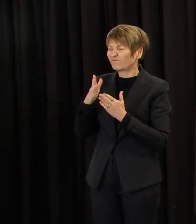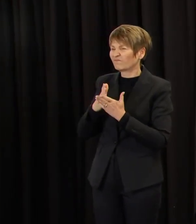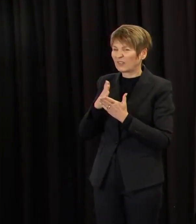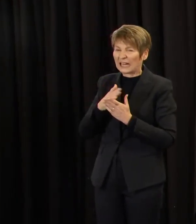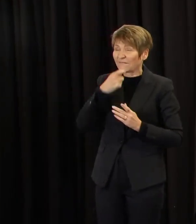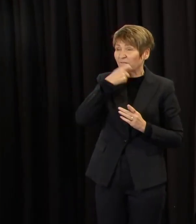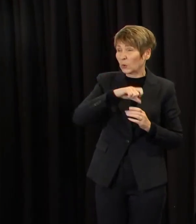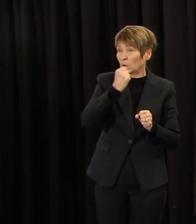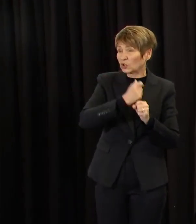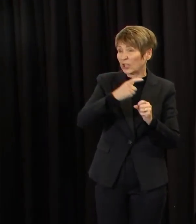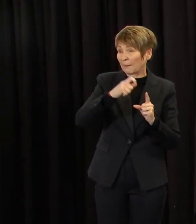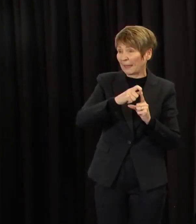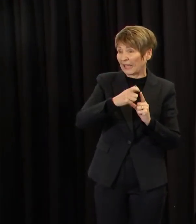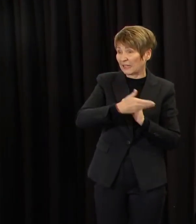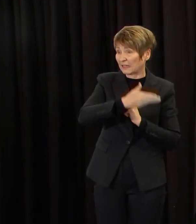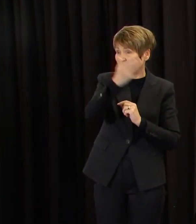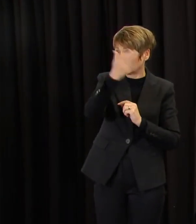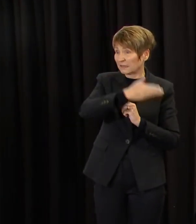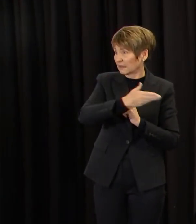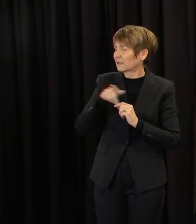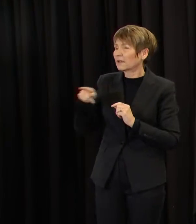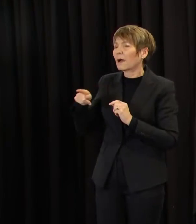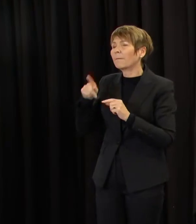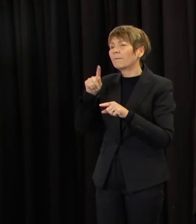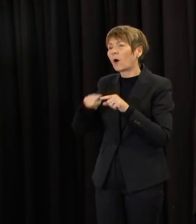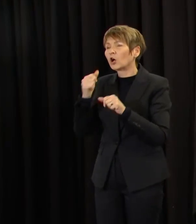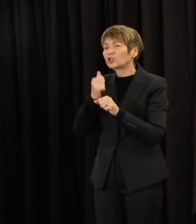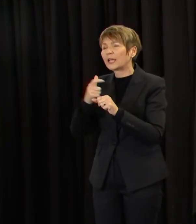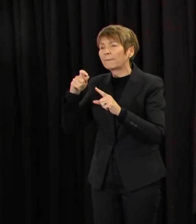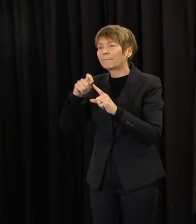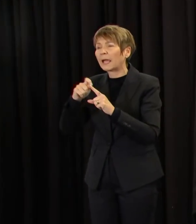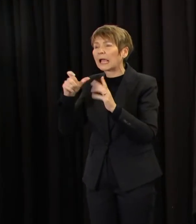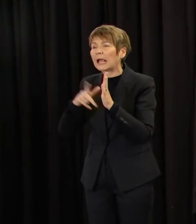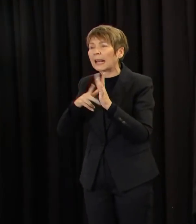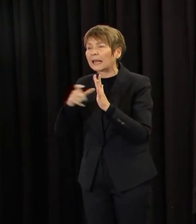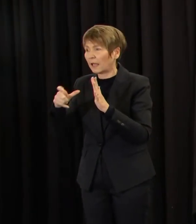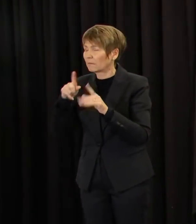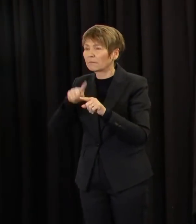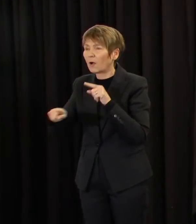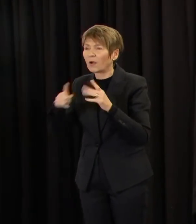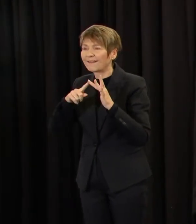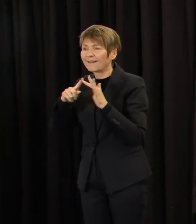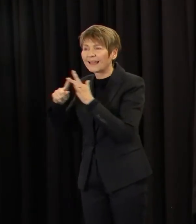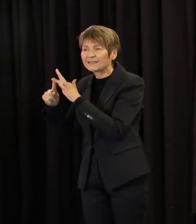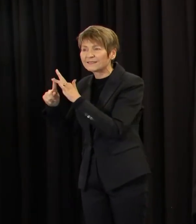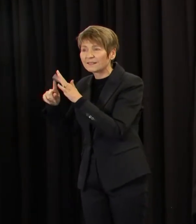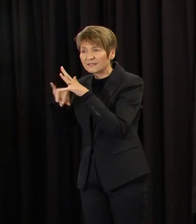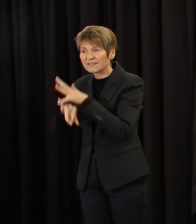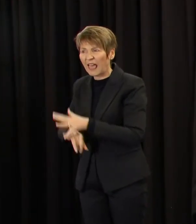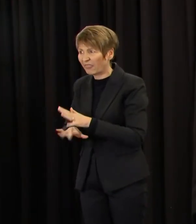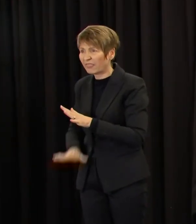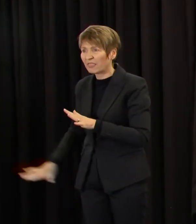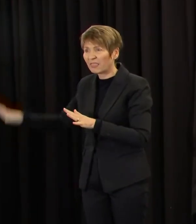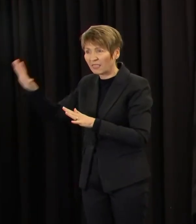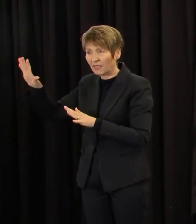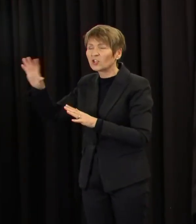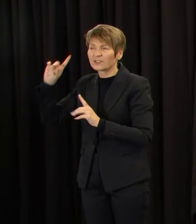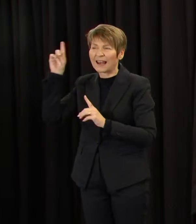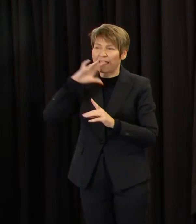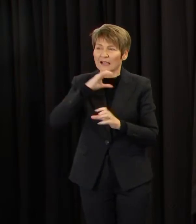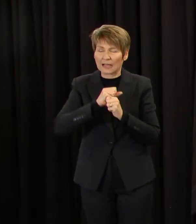why we have more state clinics in the west. That's why we put more doses into the west in those big hubs like the Showgrounds, Melton, the Eagle Stadium at